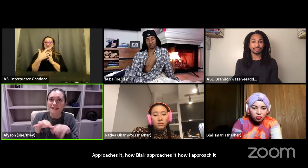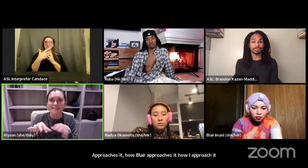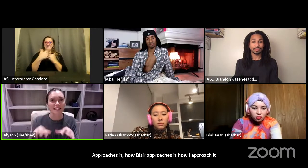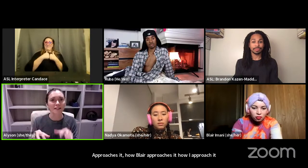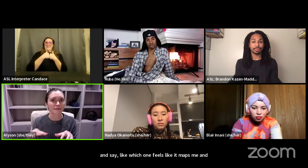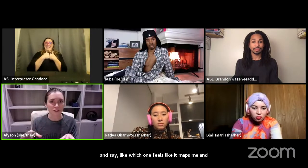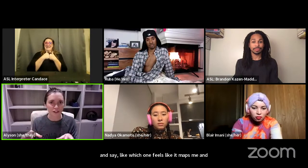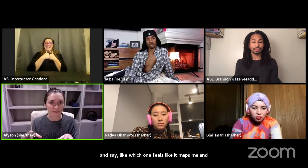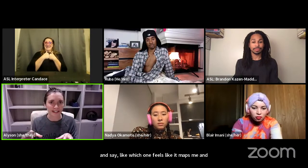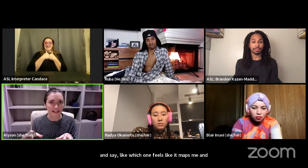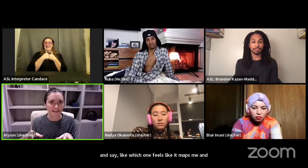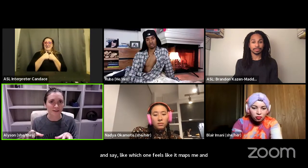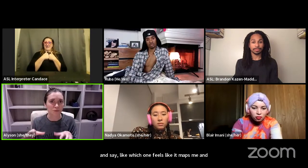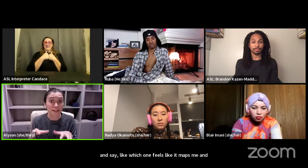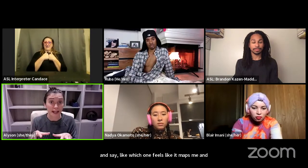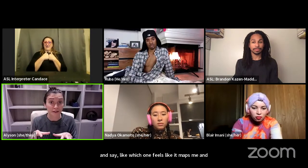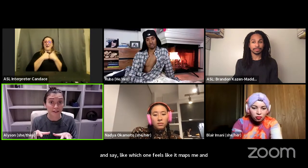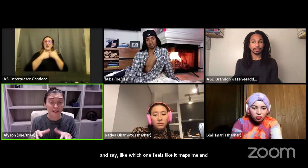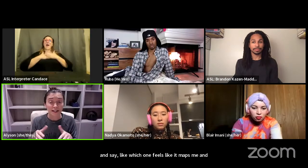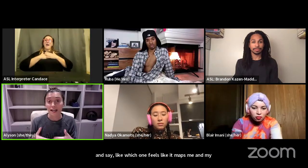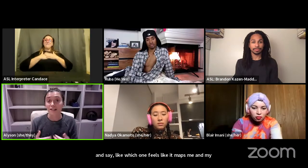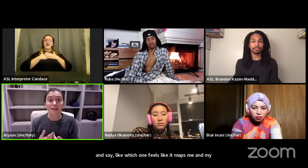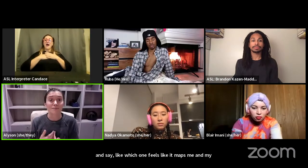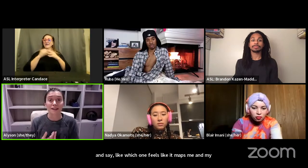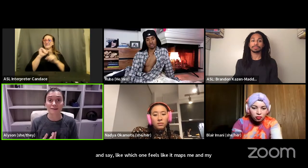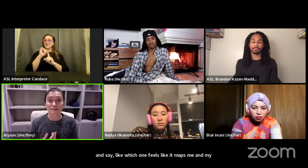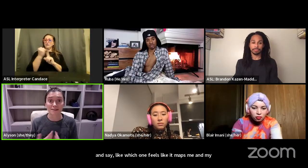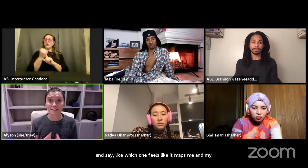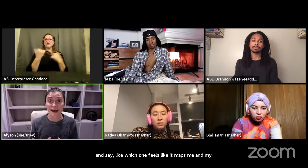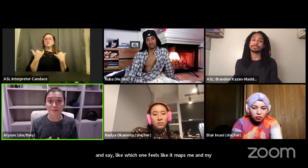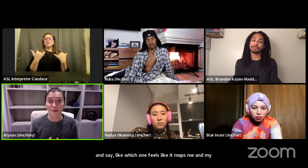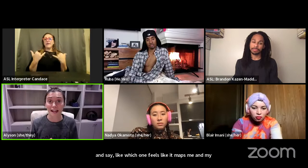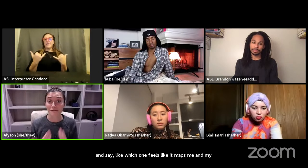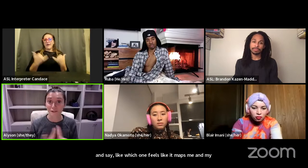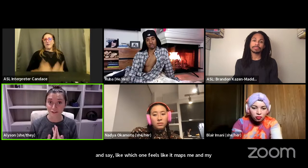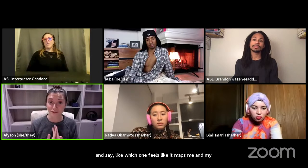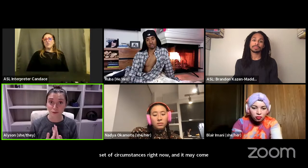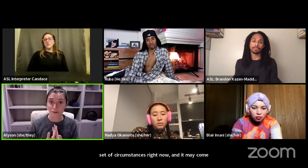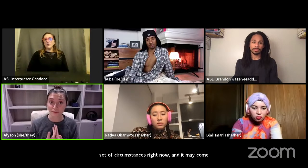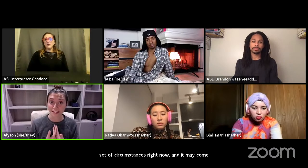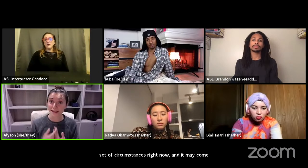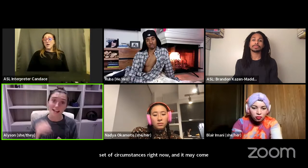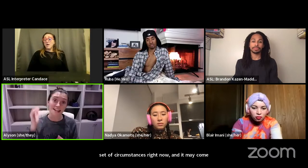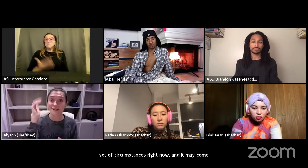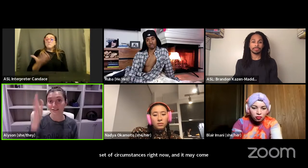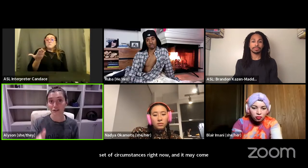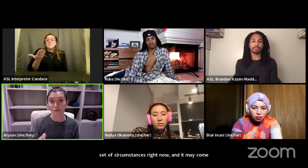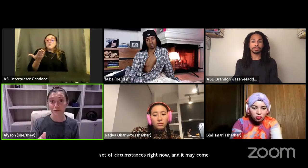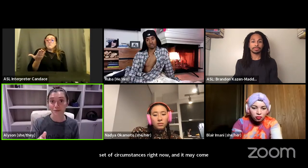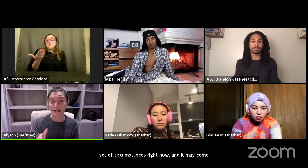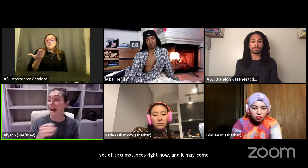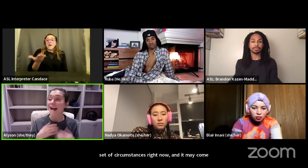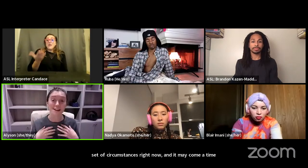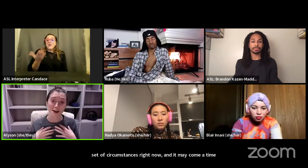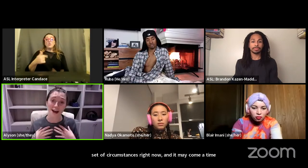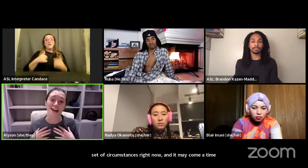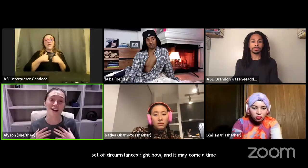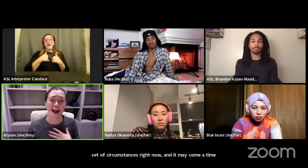and my set of circumstances right now. And it may come a time when at first you were me and next you're